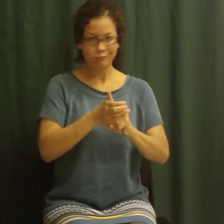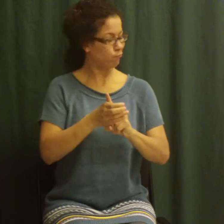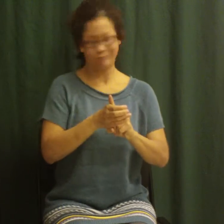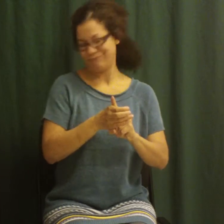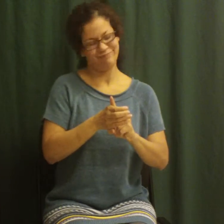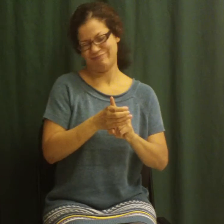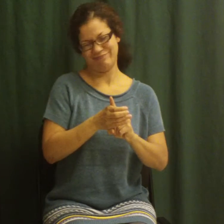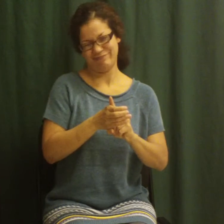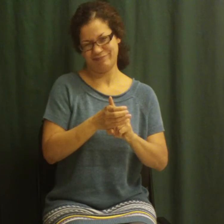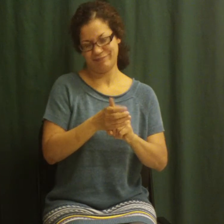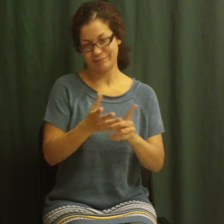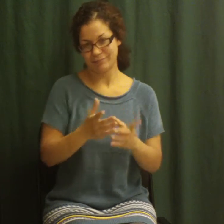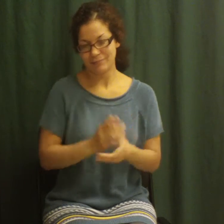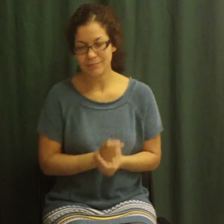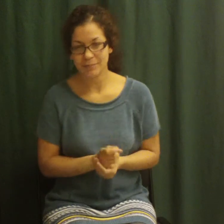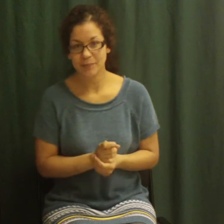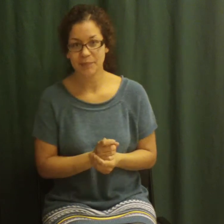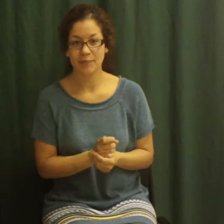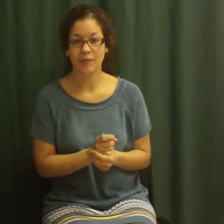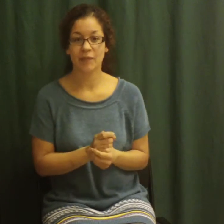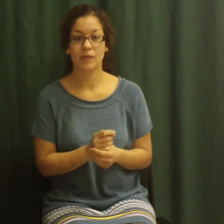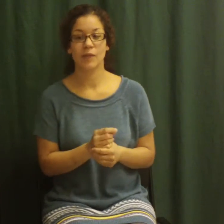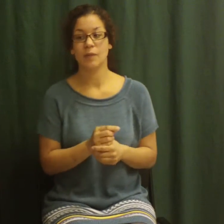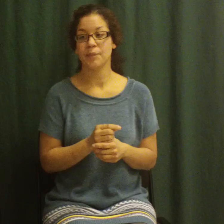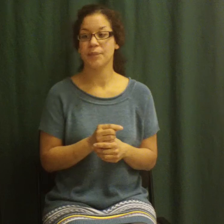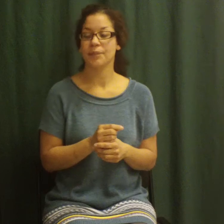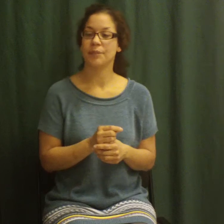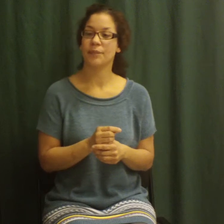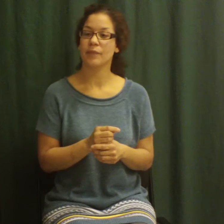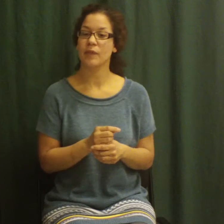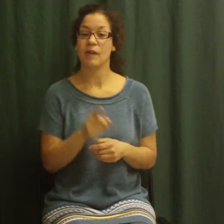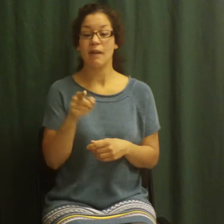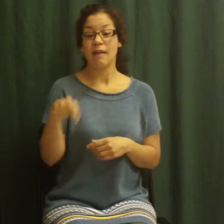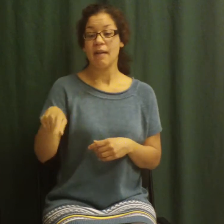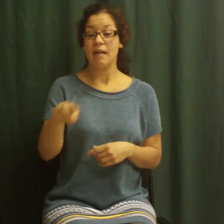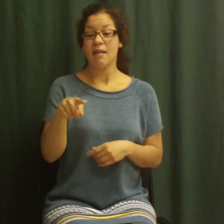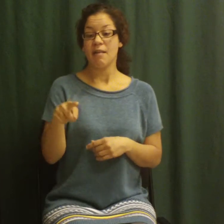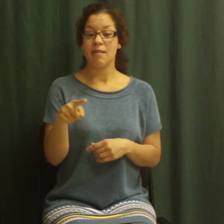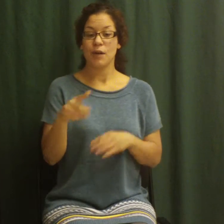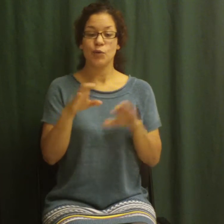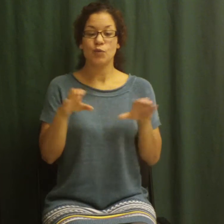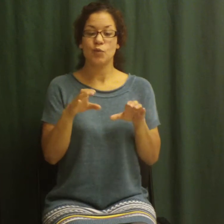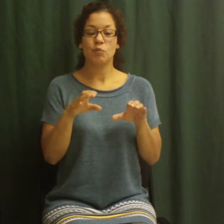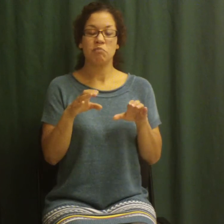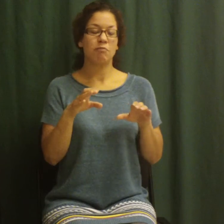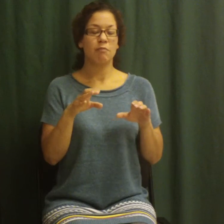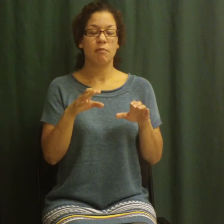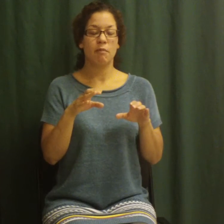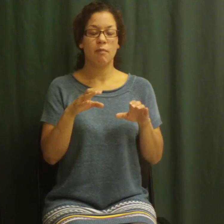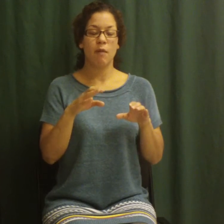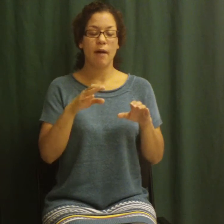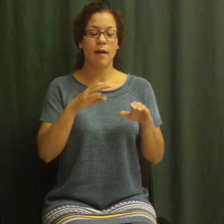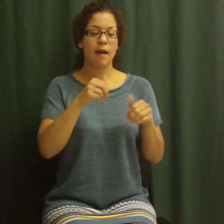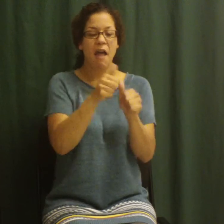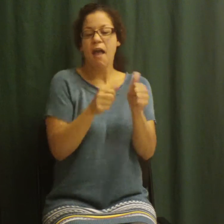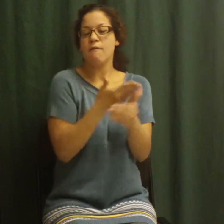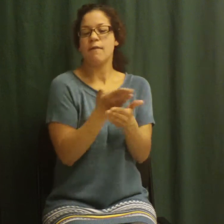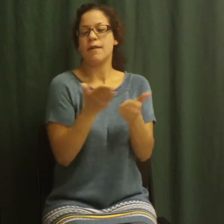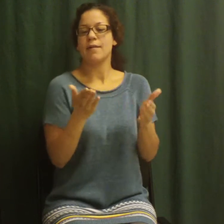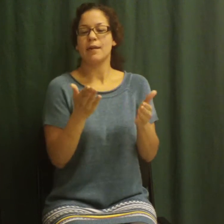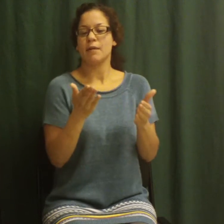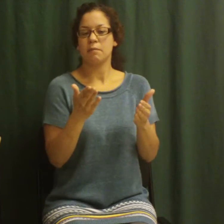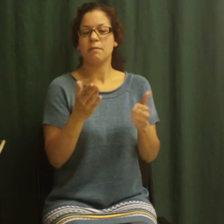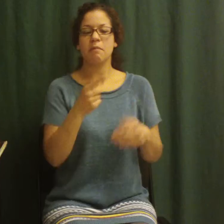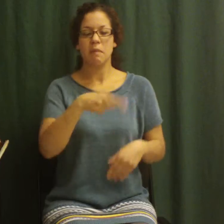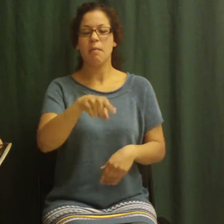Pirates don't do anything they don't want to, except for maybe swabbing the deck. I wanted to be